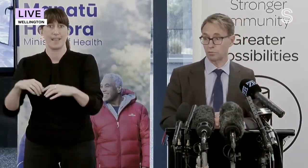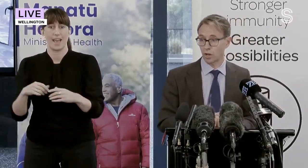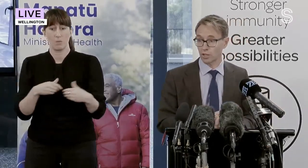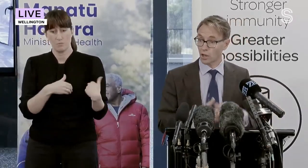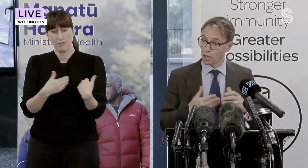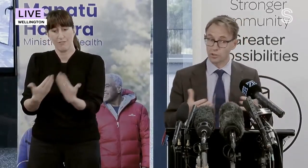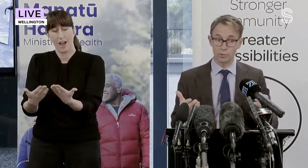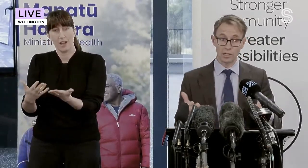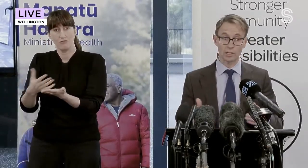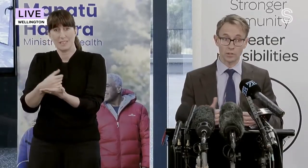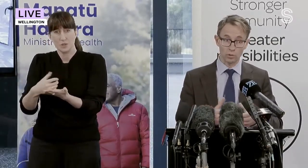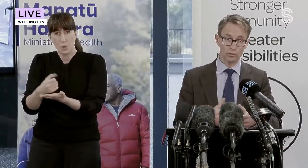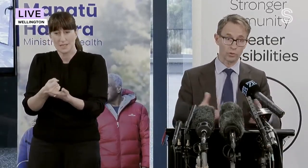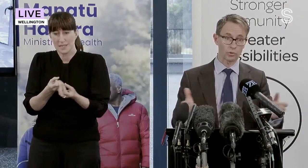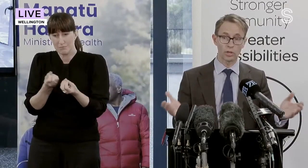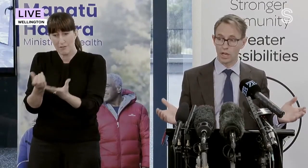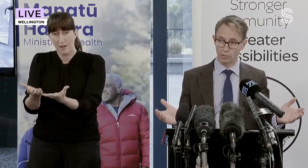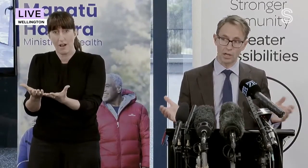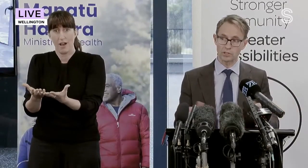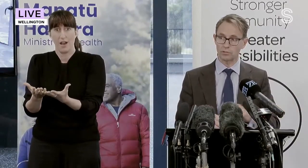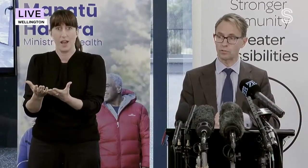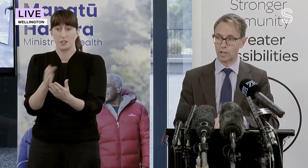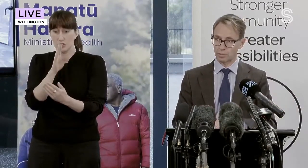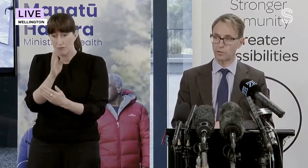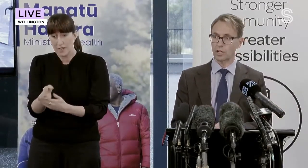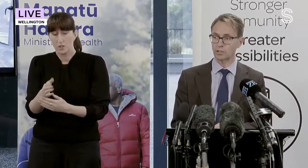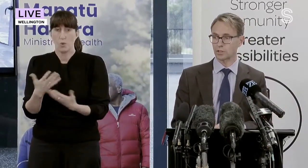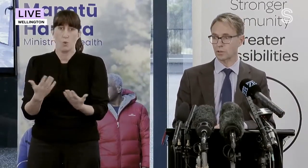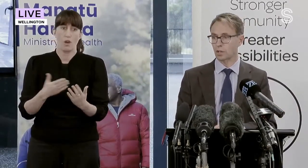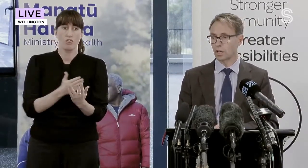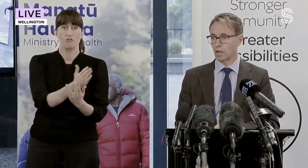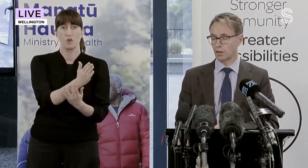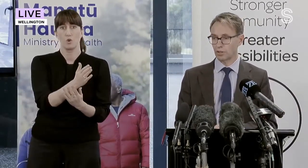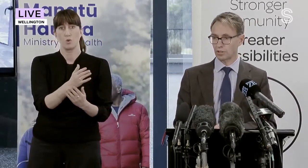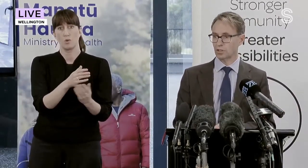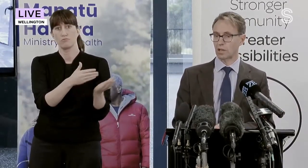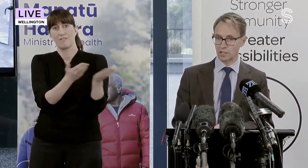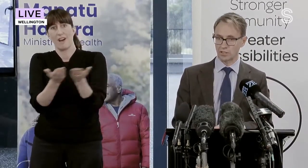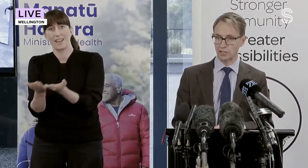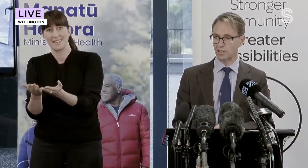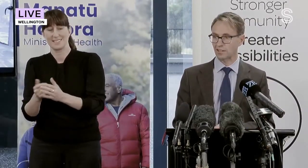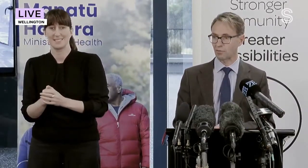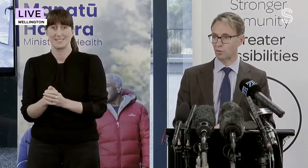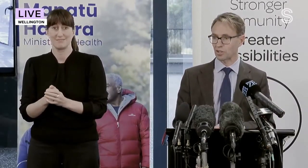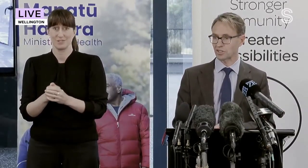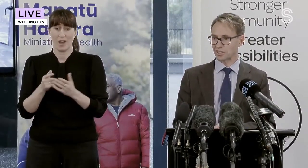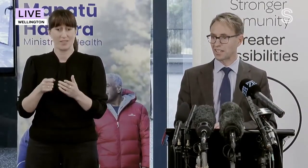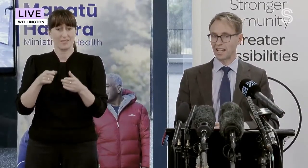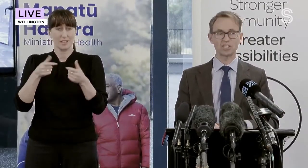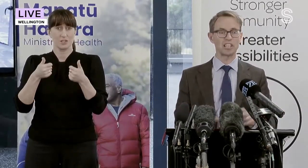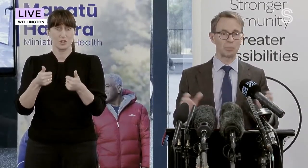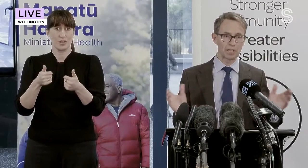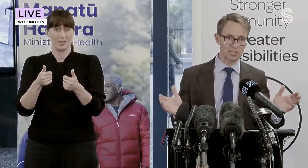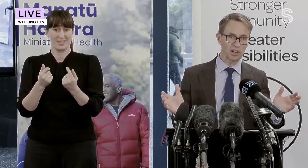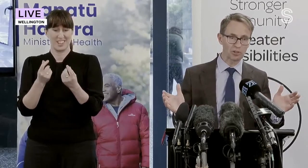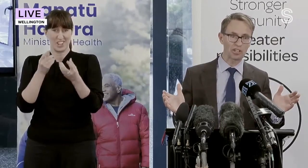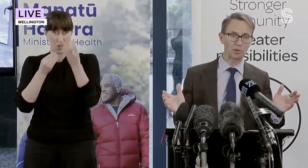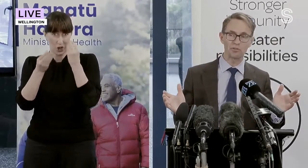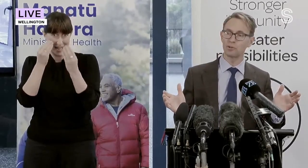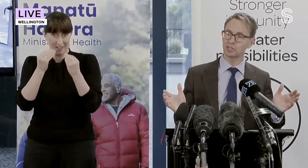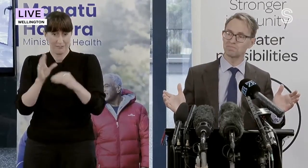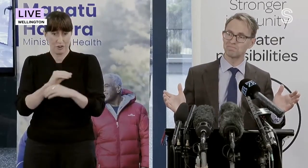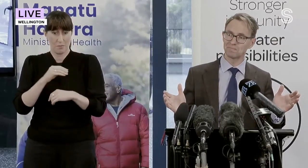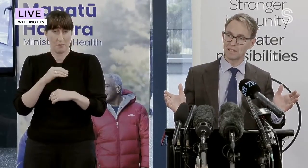we have provided either directly or through a range of providers. So I think there's a great lesson there for us that actually our biggest